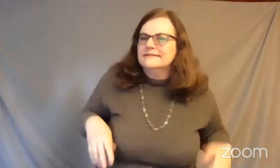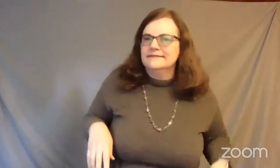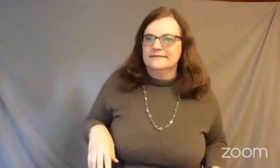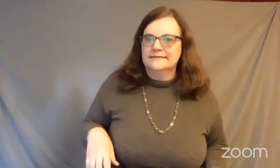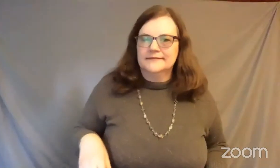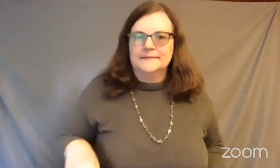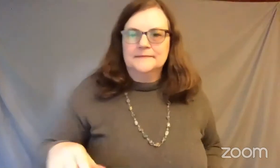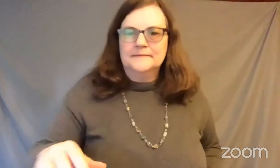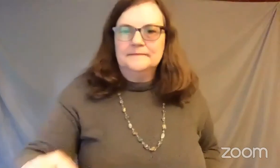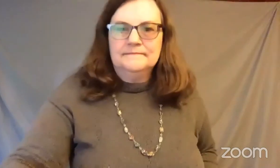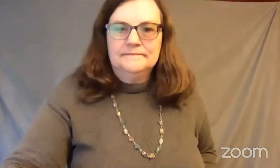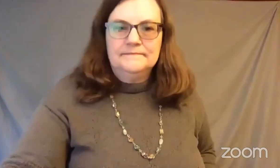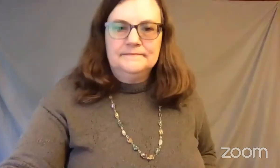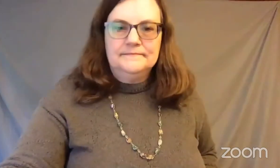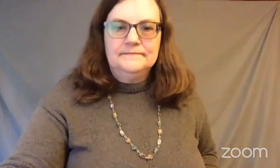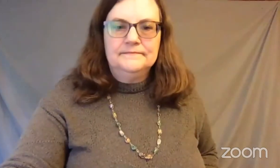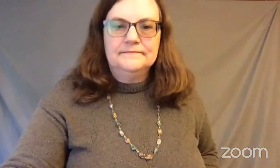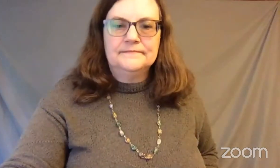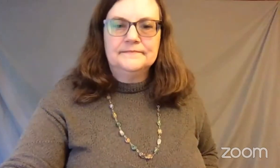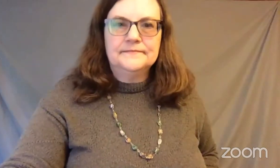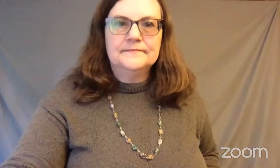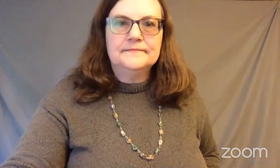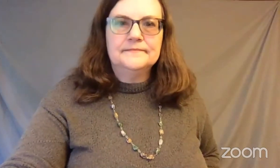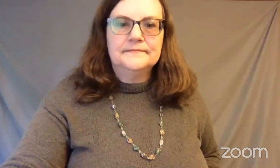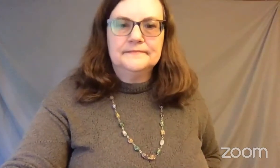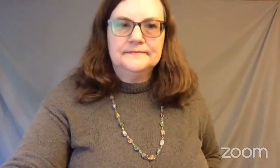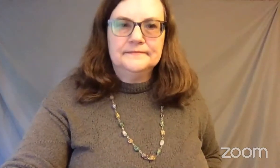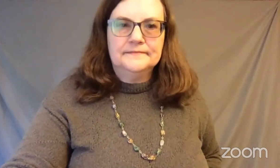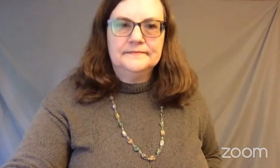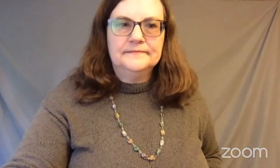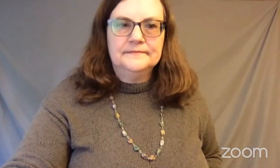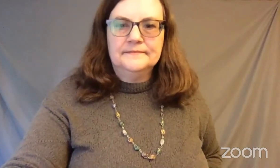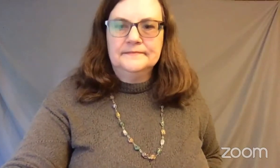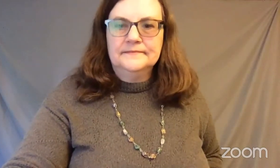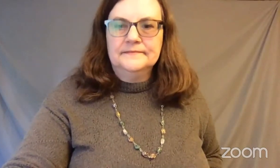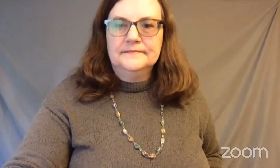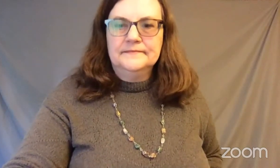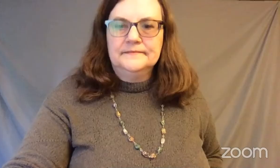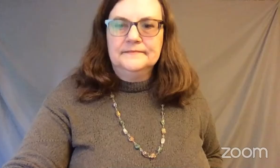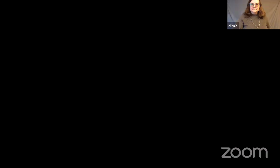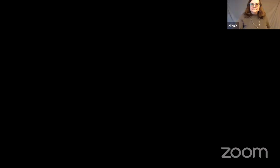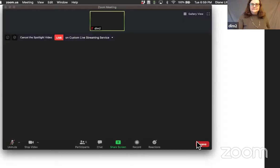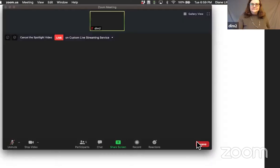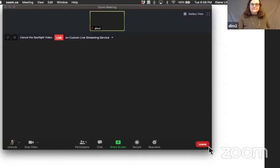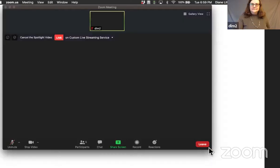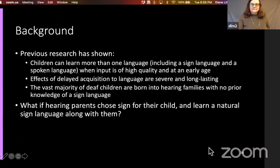And if parents do decide that they want to learn sign language for their children, what is the result of that?